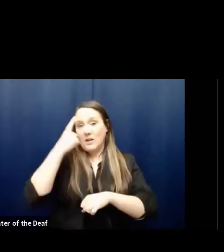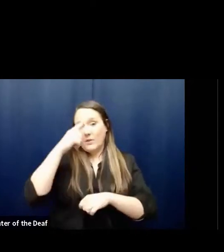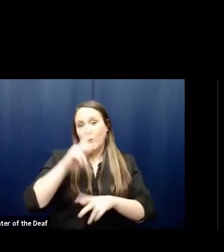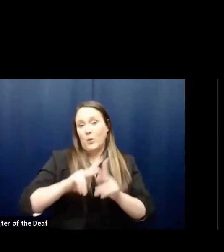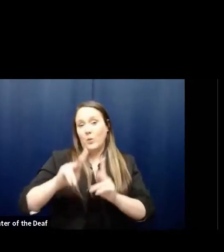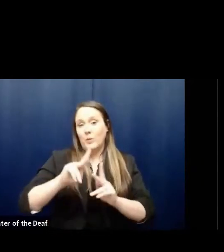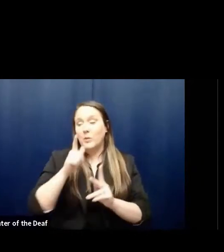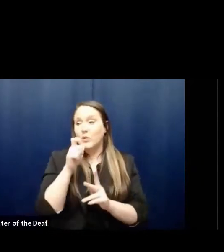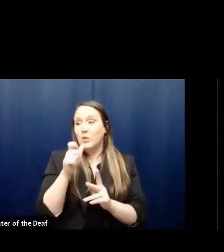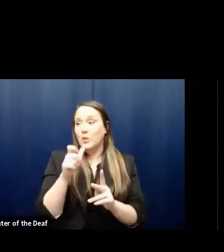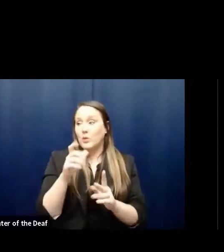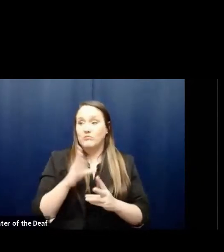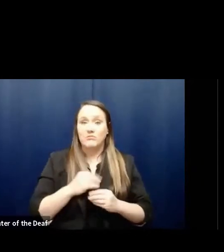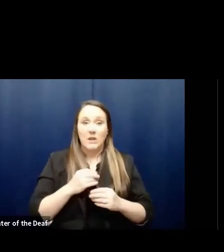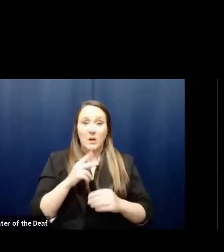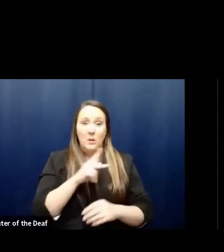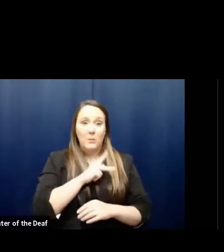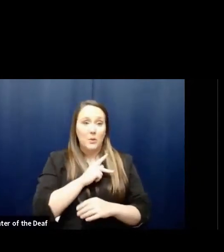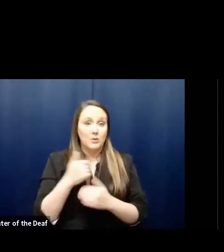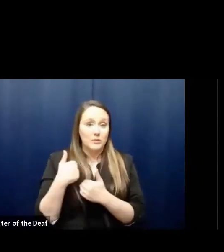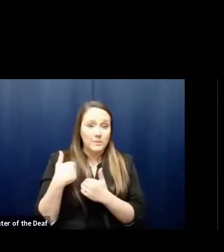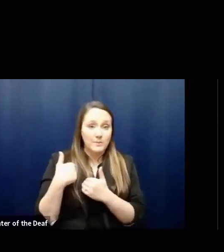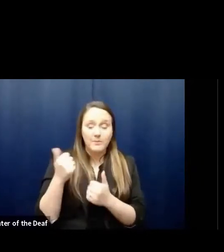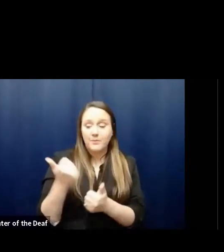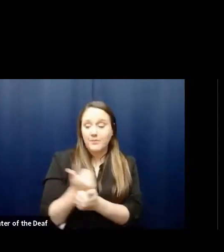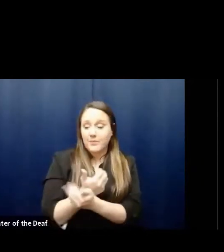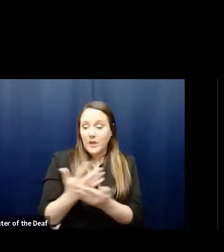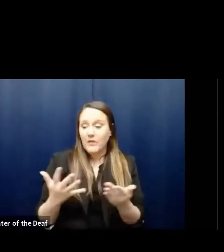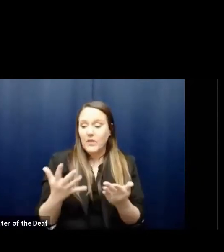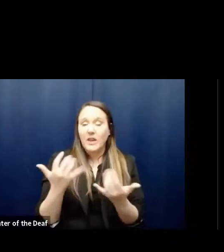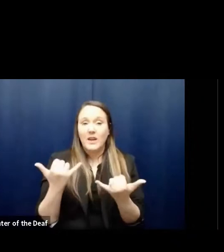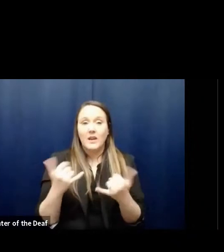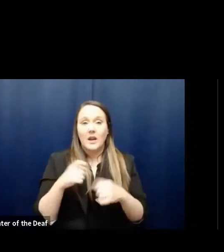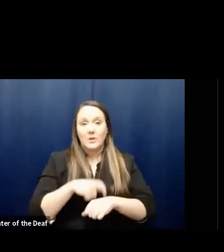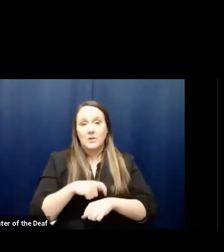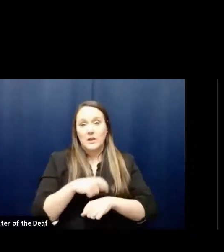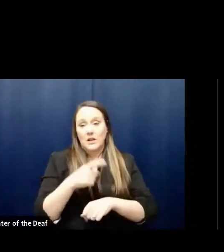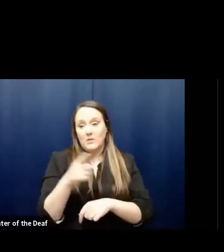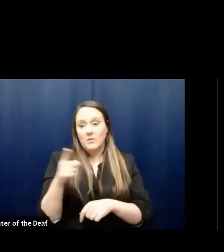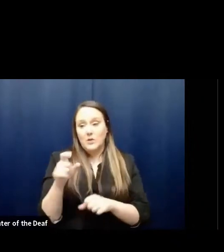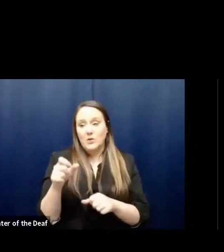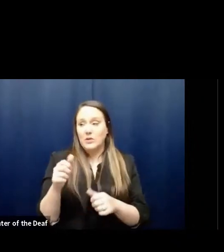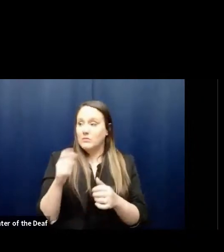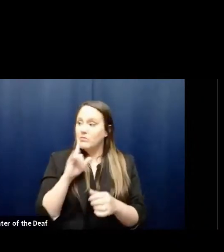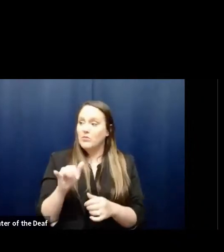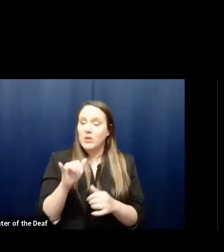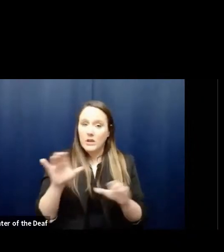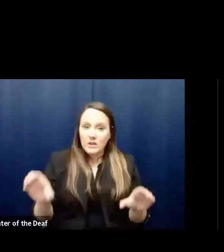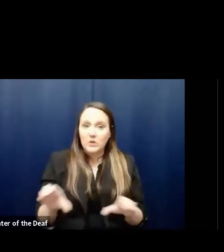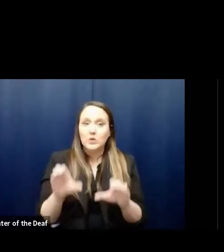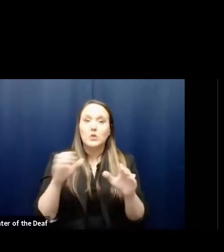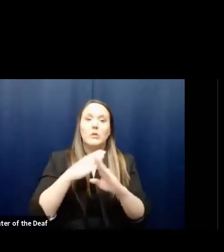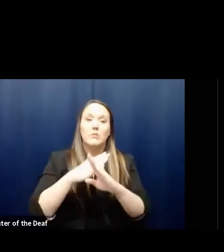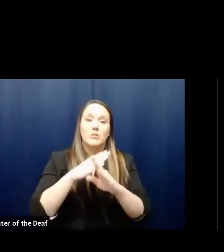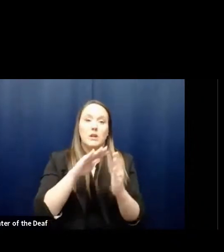about personal responsibility and all of those things. Now's the time for you to step up and do those things and protect your